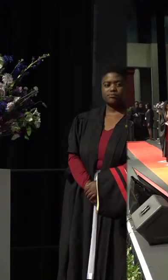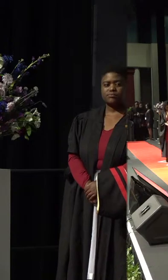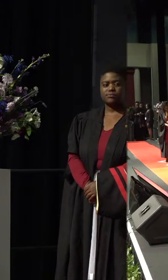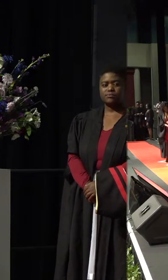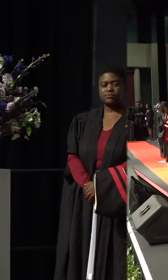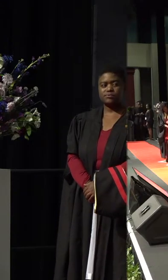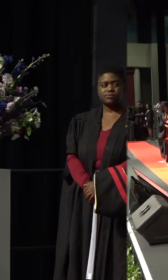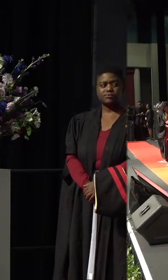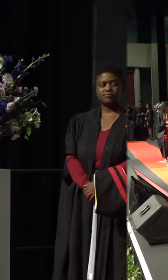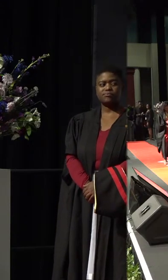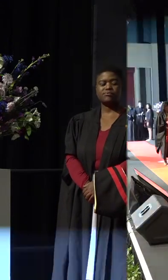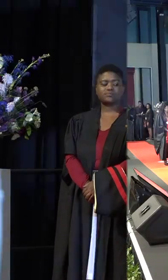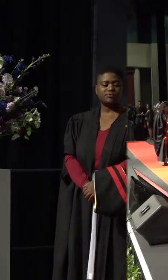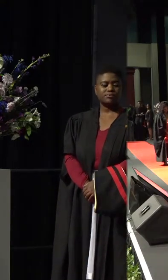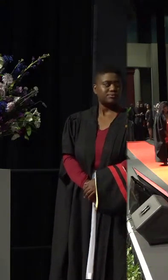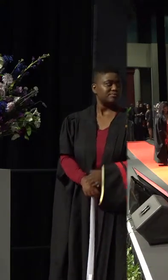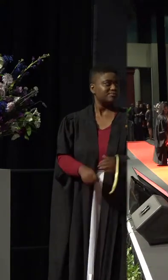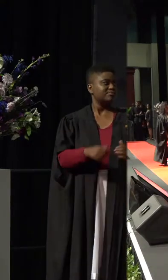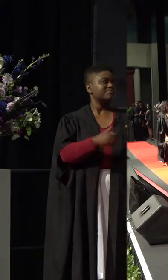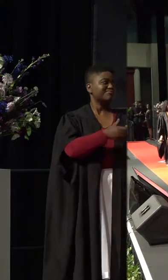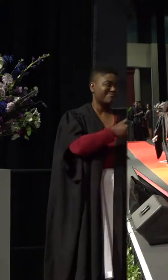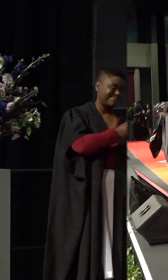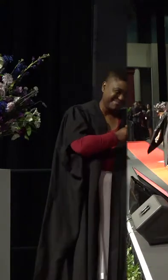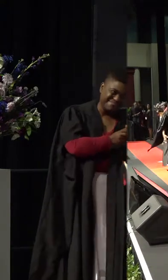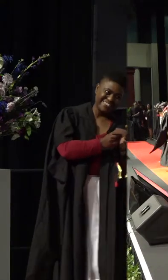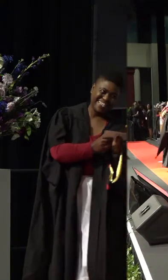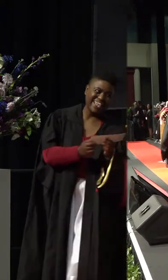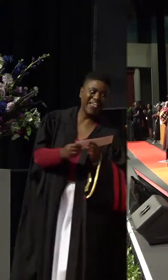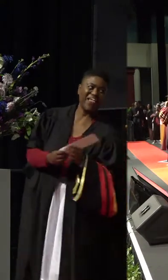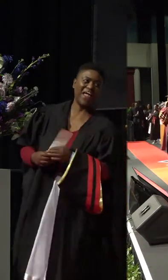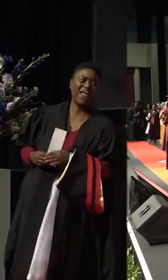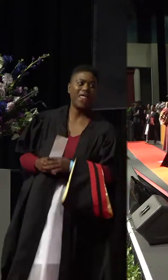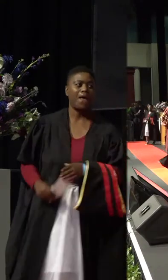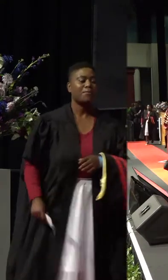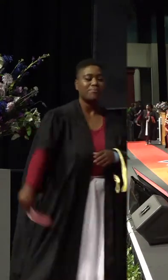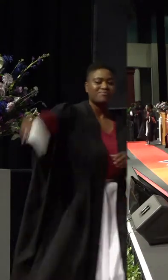Sinethemba Nomthandazo Graduate Ngcobo.